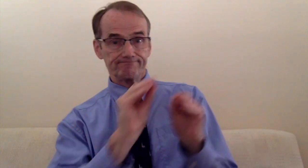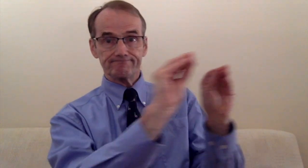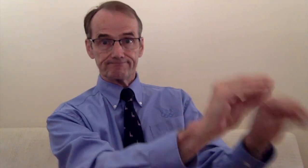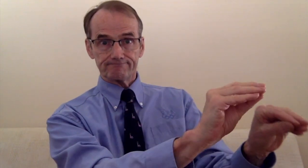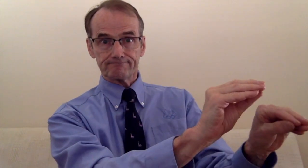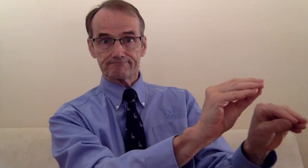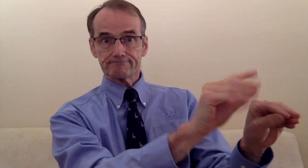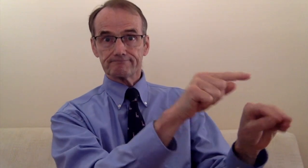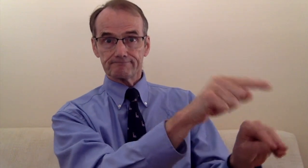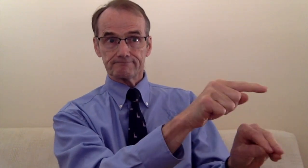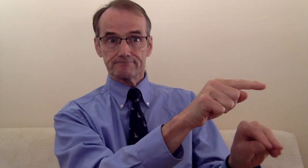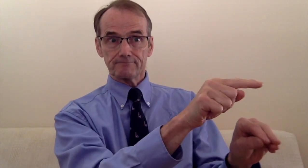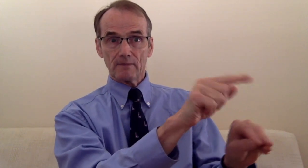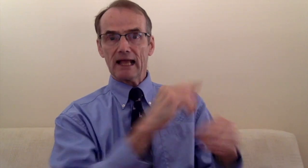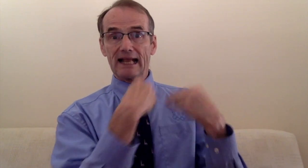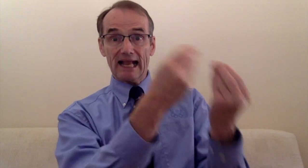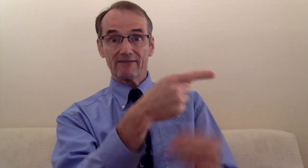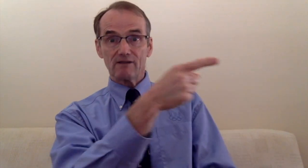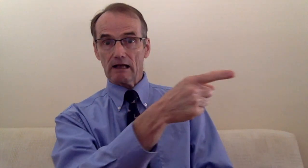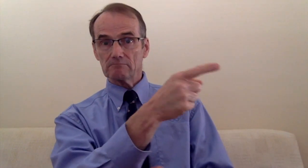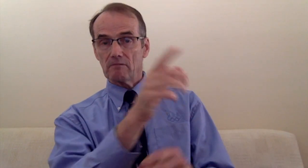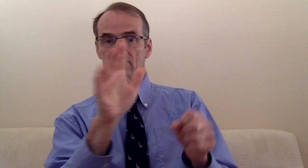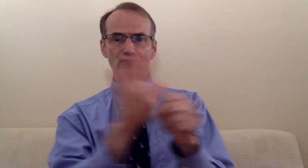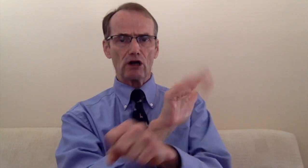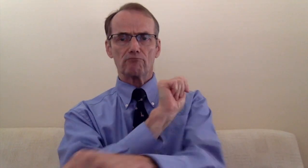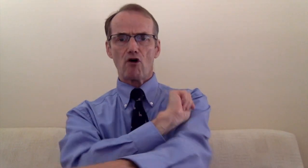and gird him with your sash